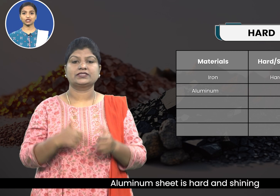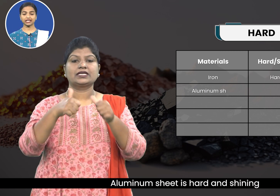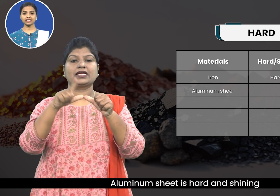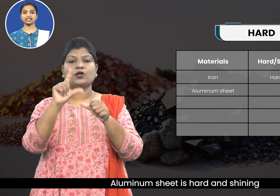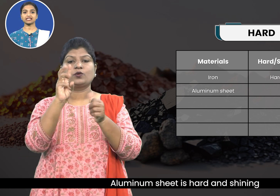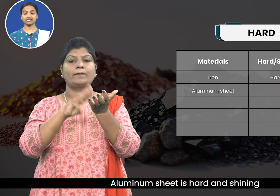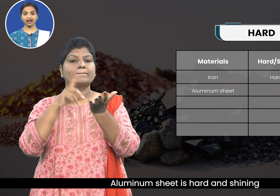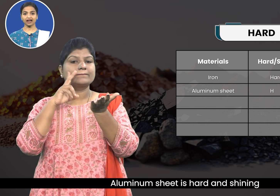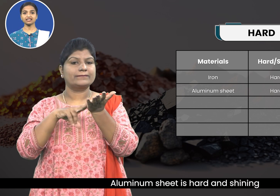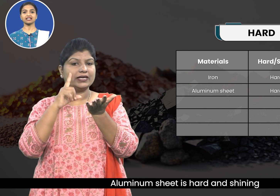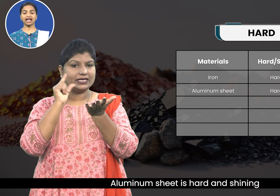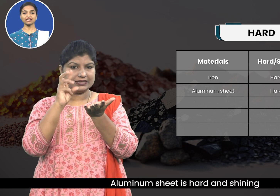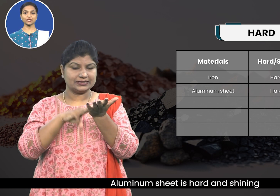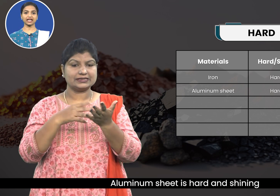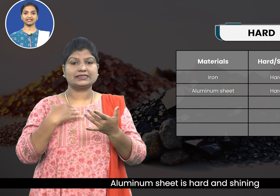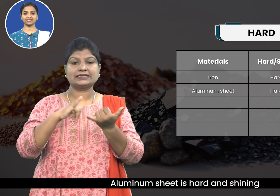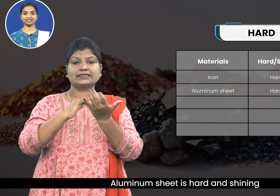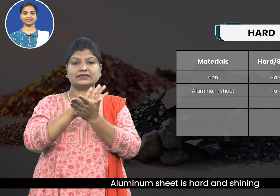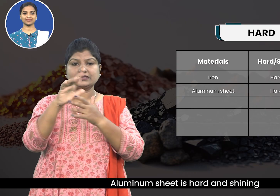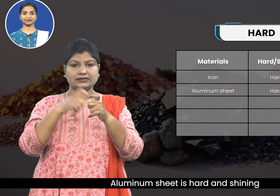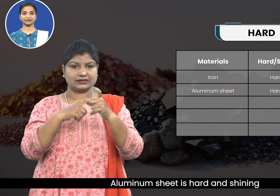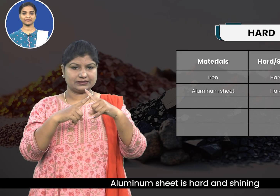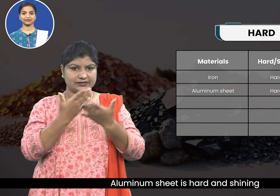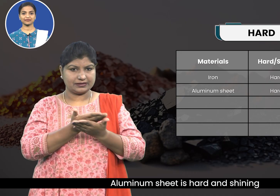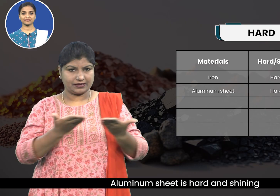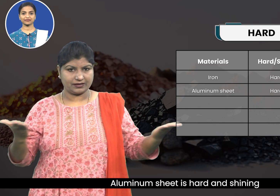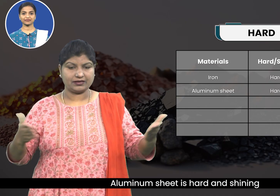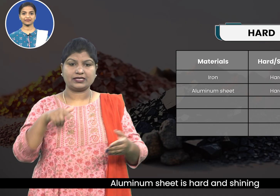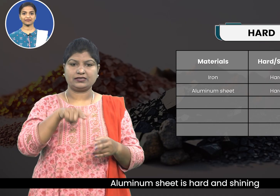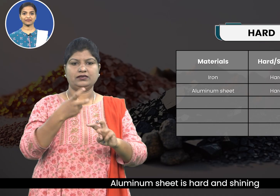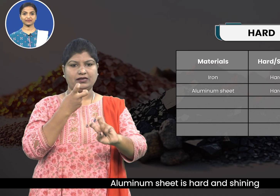Aluminium sheet is hard and shining.